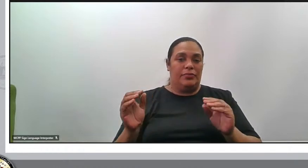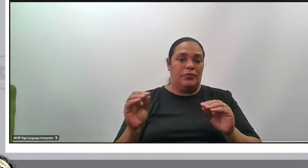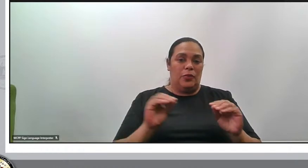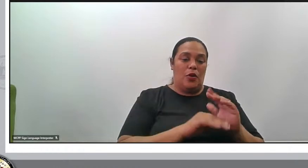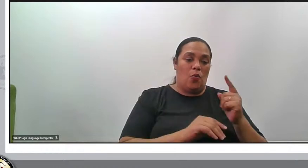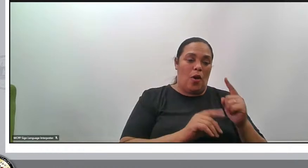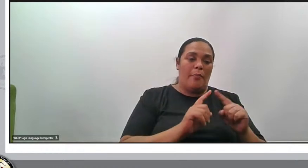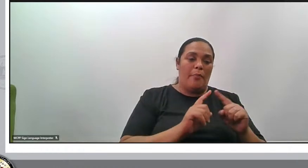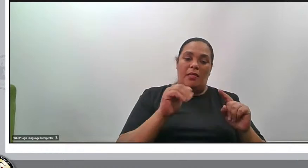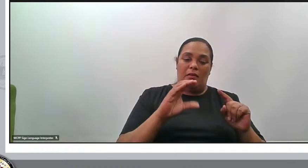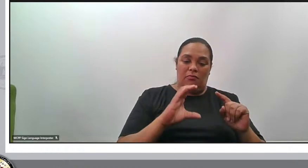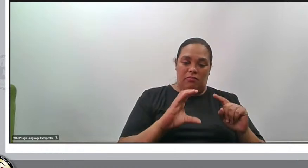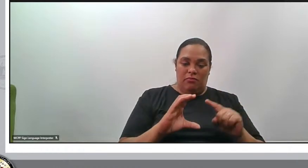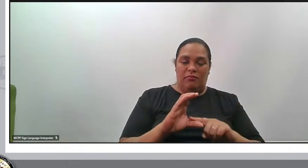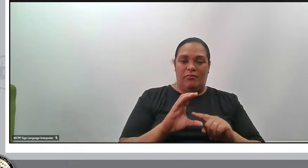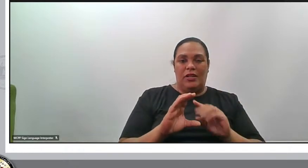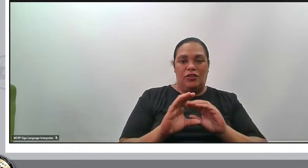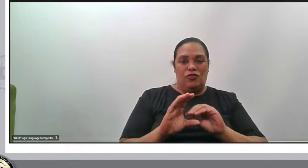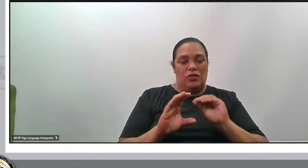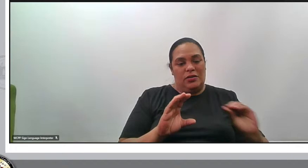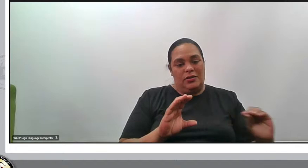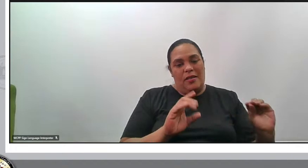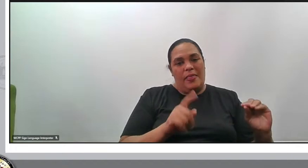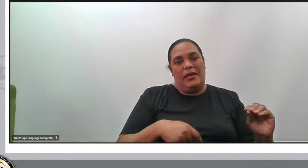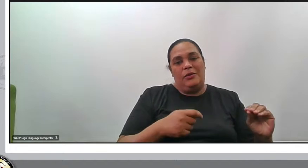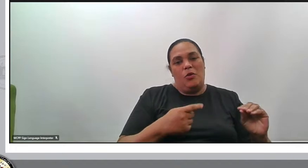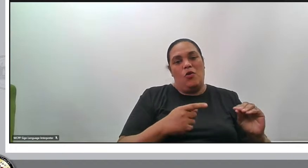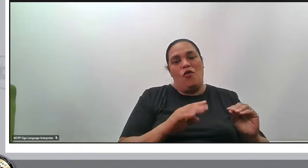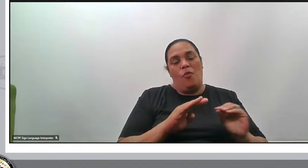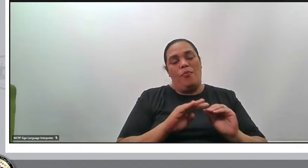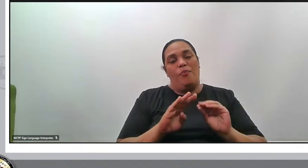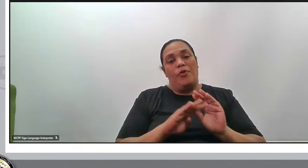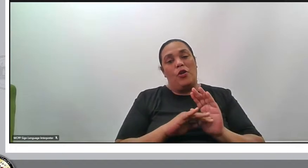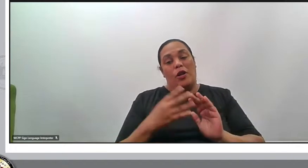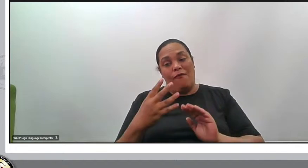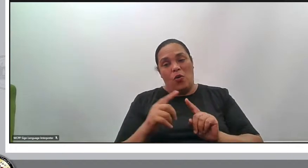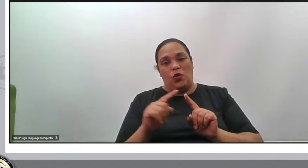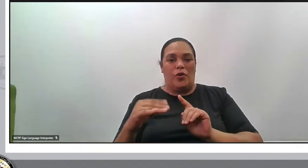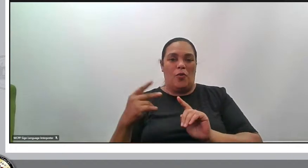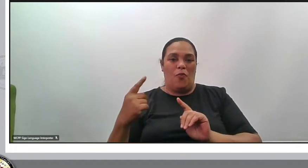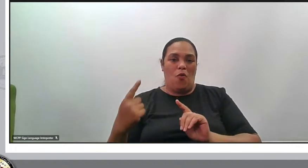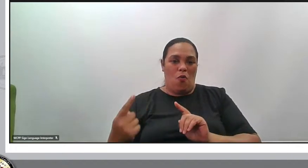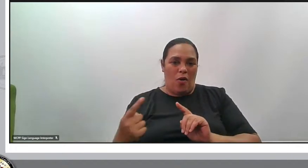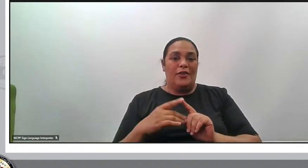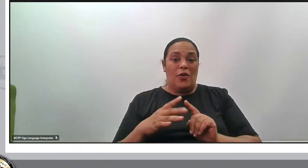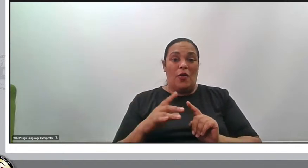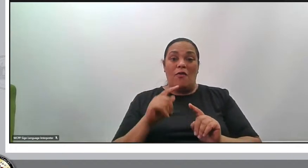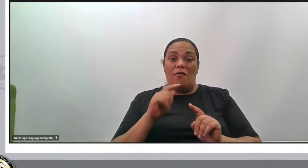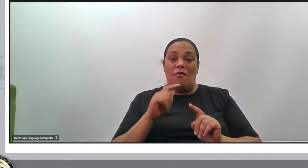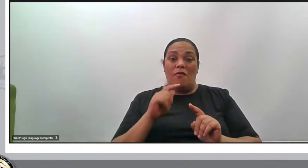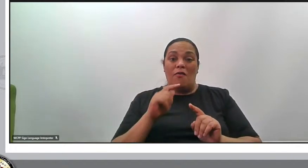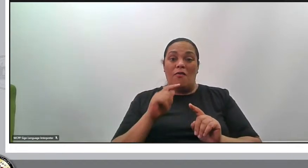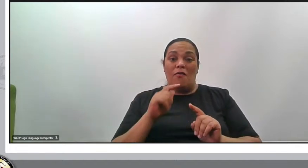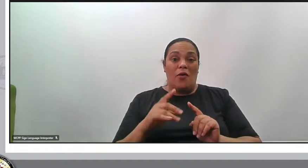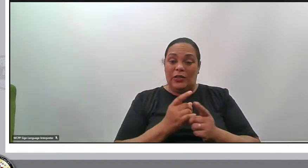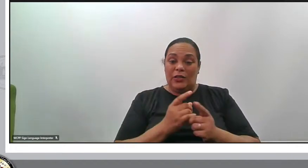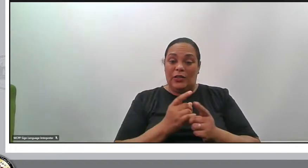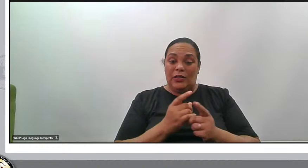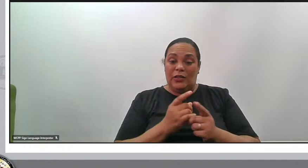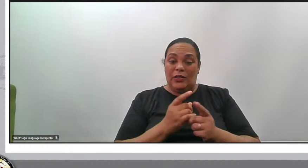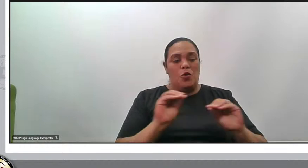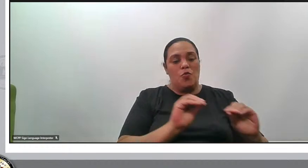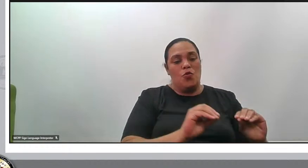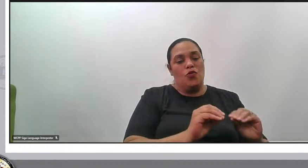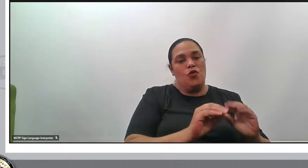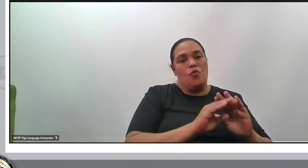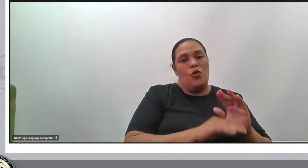still the same amount budgeted, just the shift of that particular expenditure from Program 4 to Program 1. So that provision, the additional provision of catering for what was in there, has been moved to Program